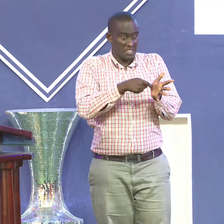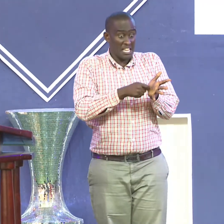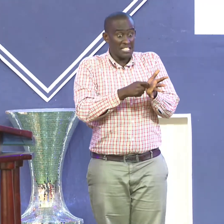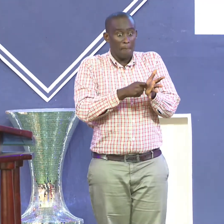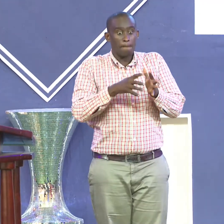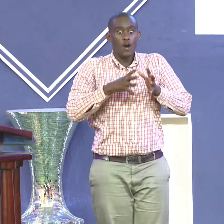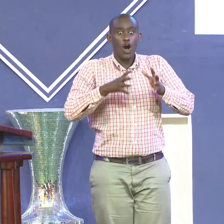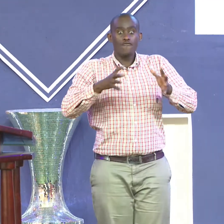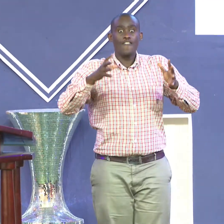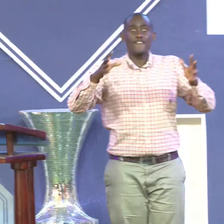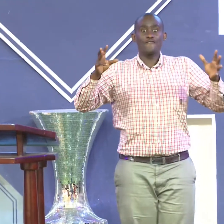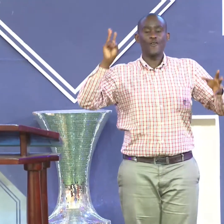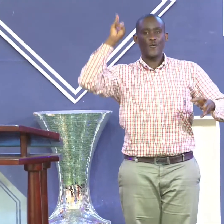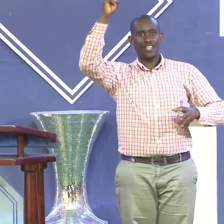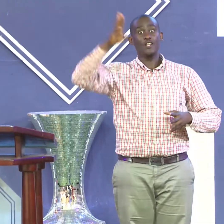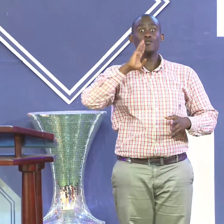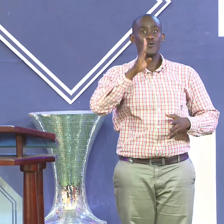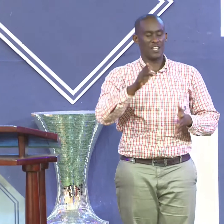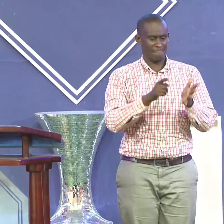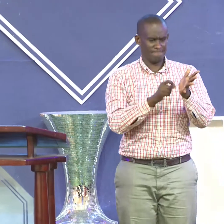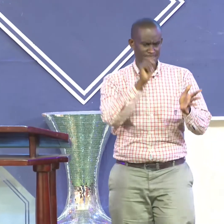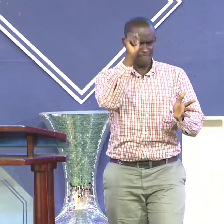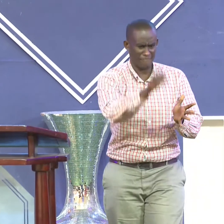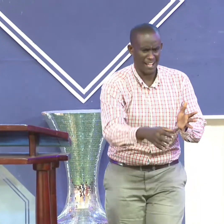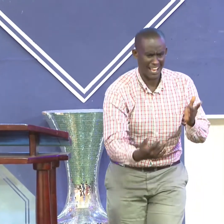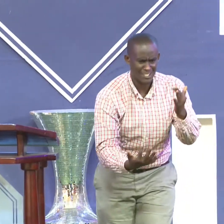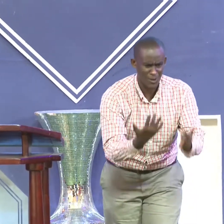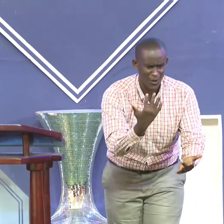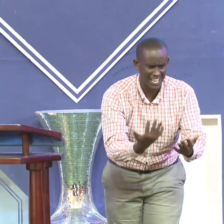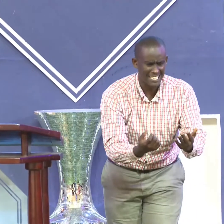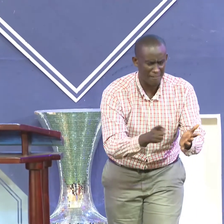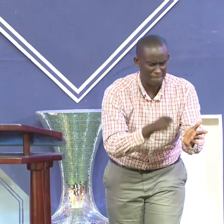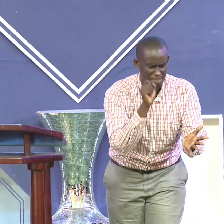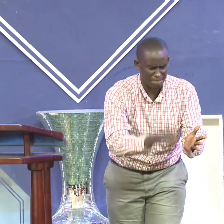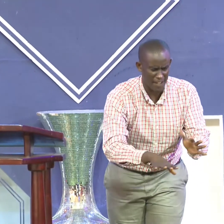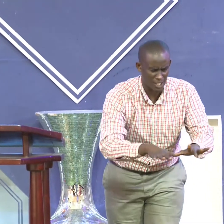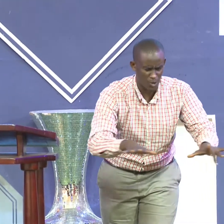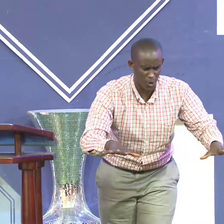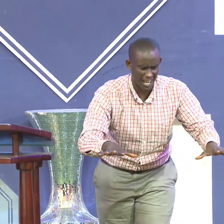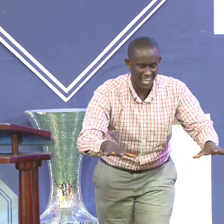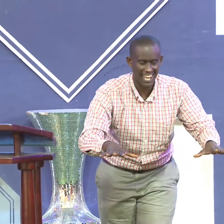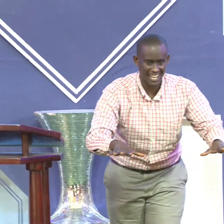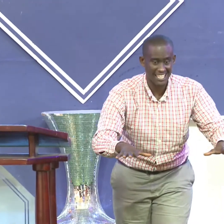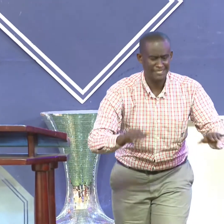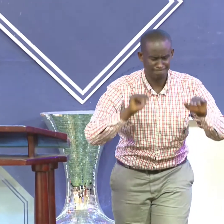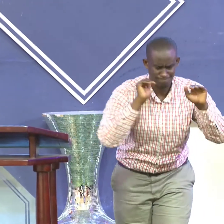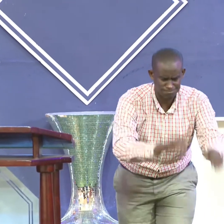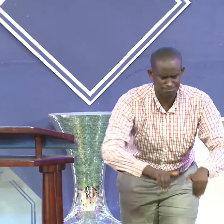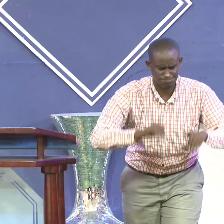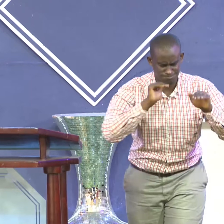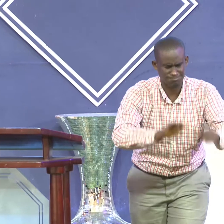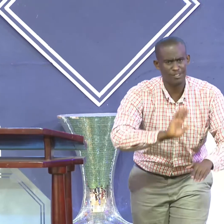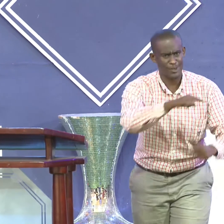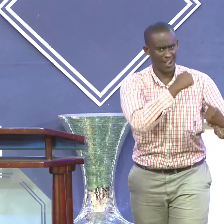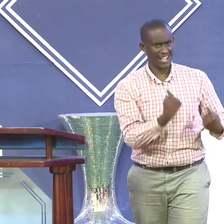has strength to become big. If it comes to a fertile ground, a which has been plowed well, and